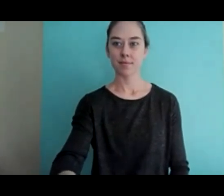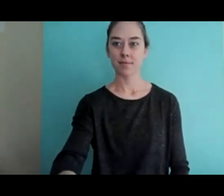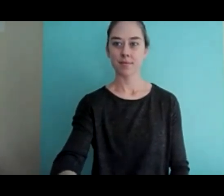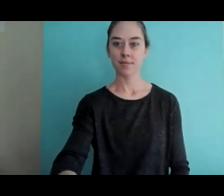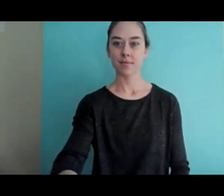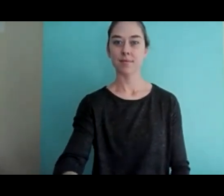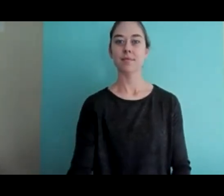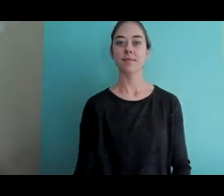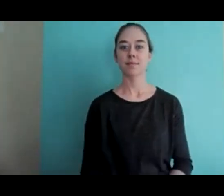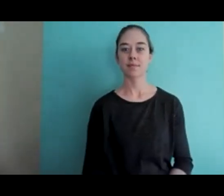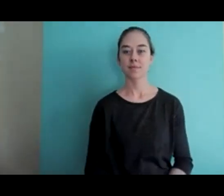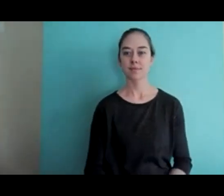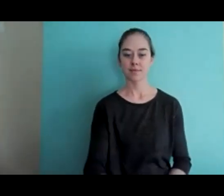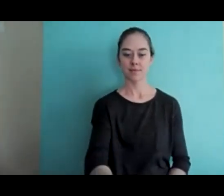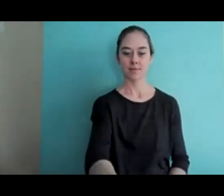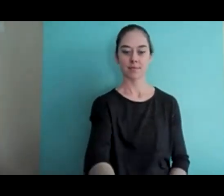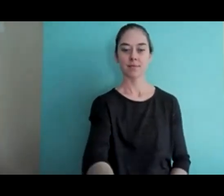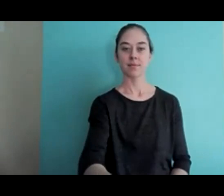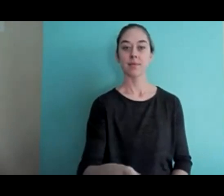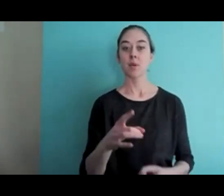That's it, get a breather, get a drink.